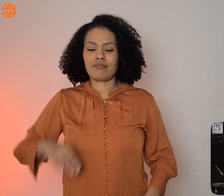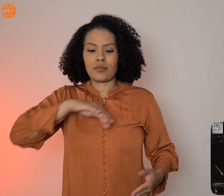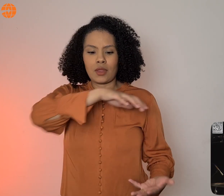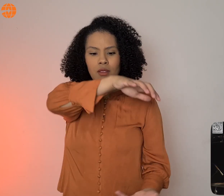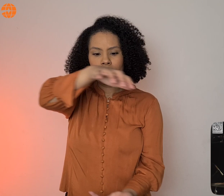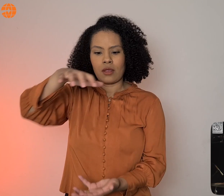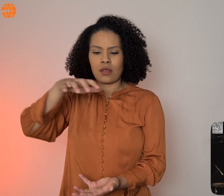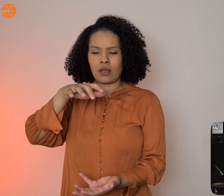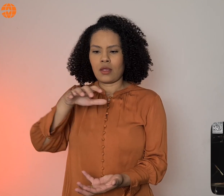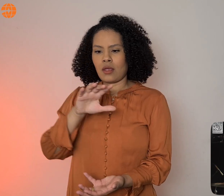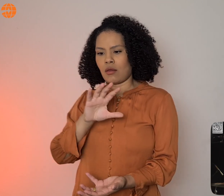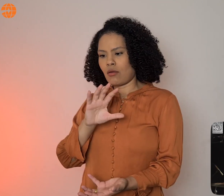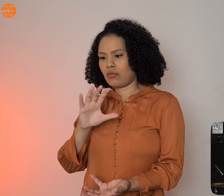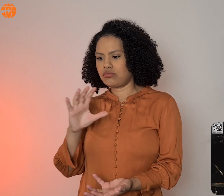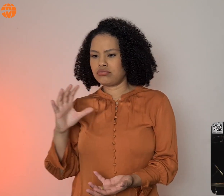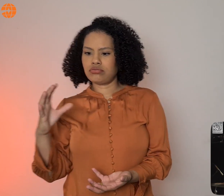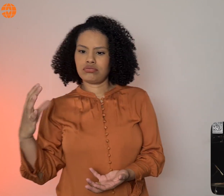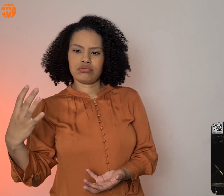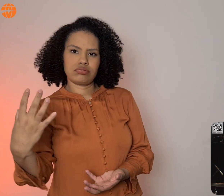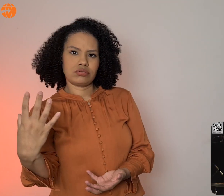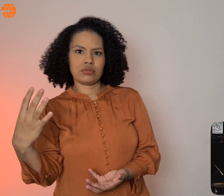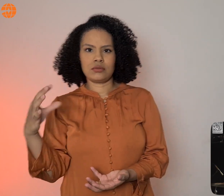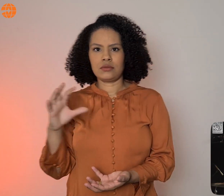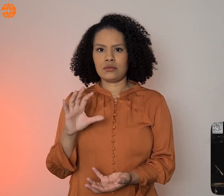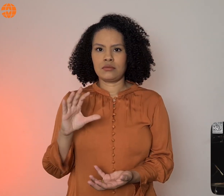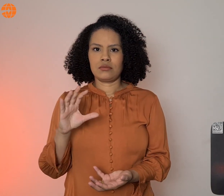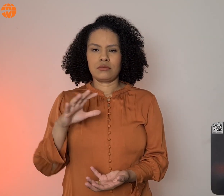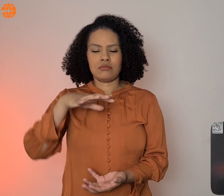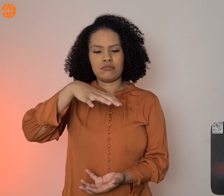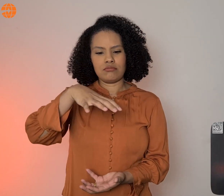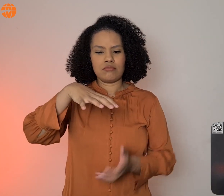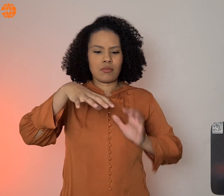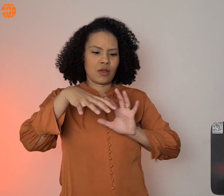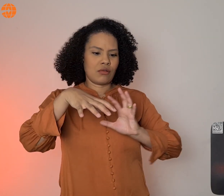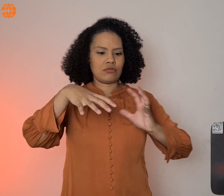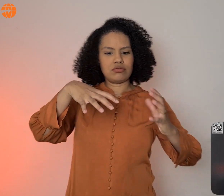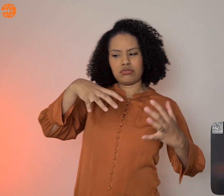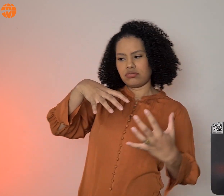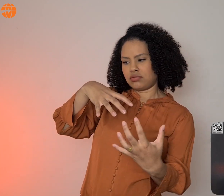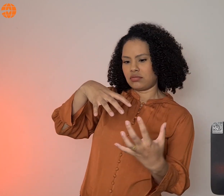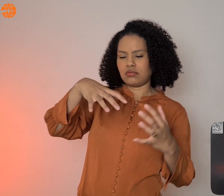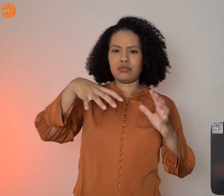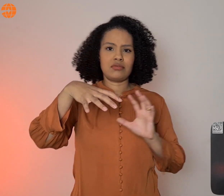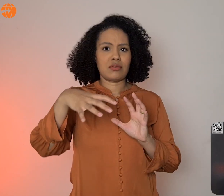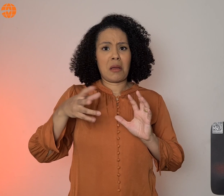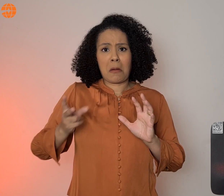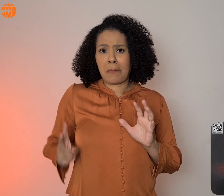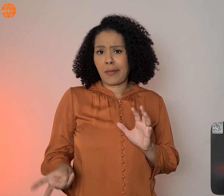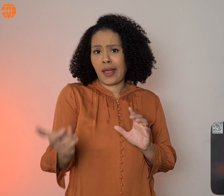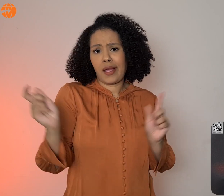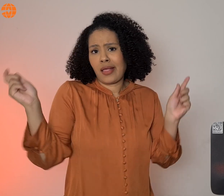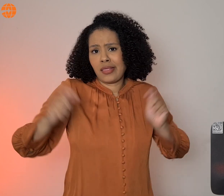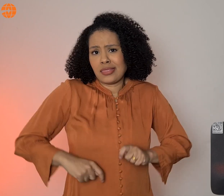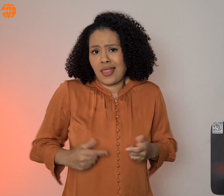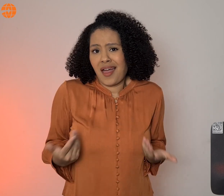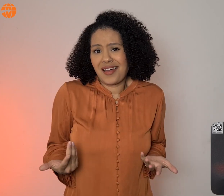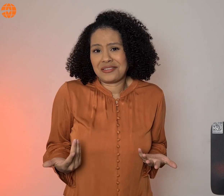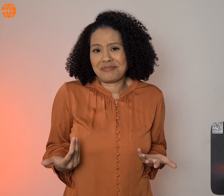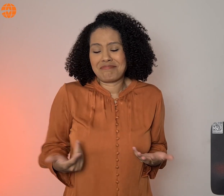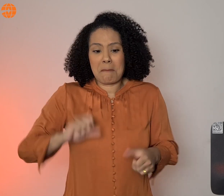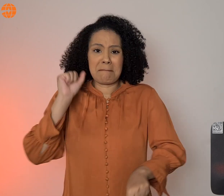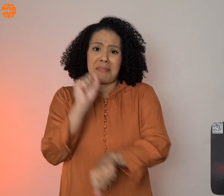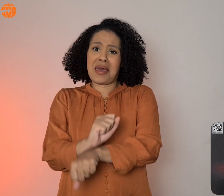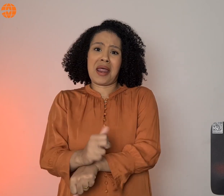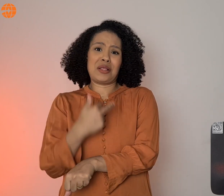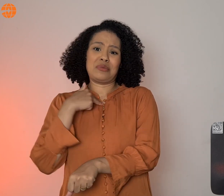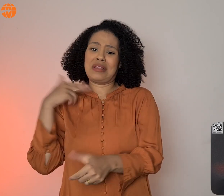You Mas- can go west eternally and never stop. Mas isso não acontece com o Oriente e com o Ocidente. Você pode ir eternamente em direção ao Oriente